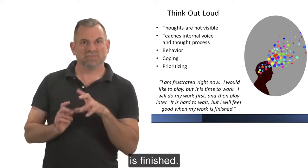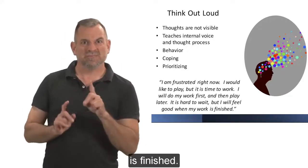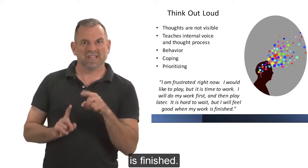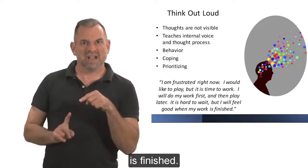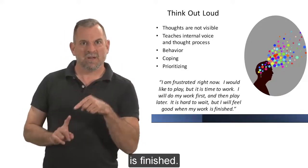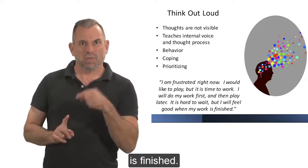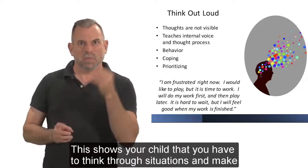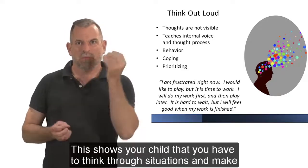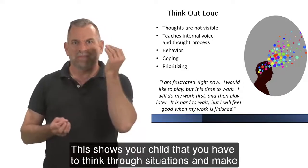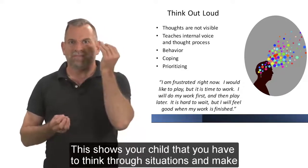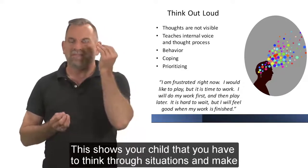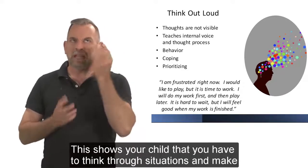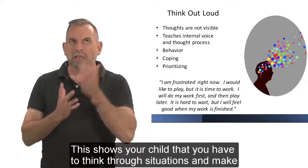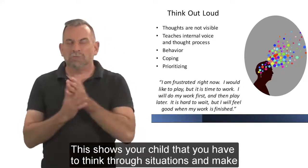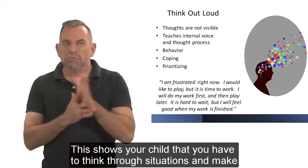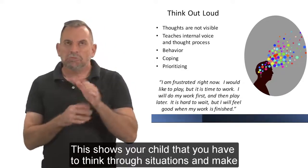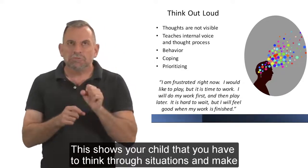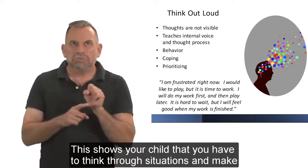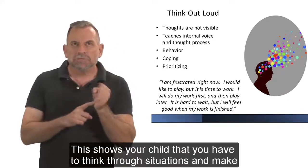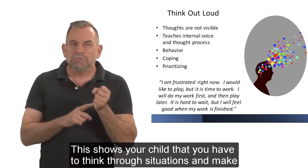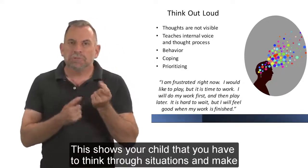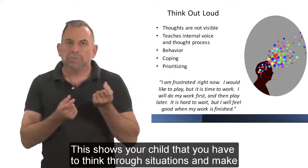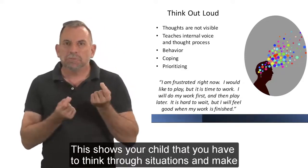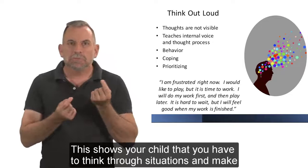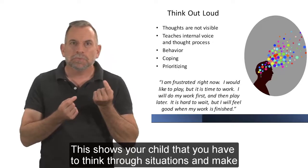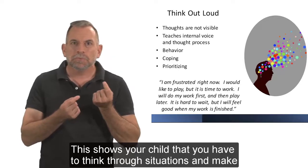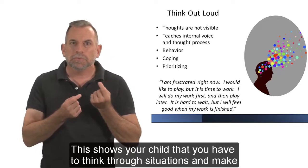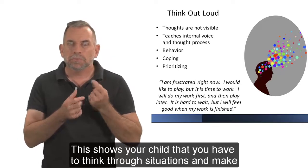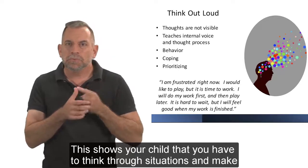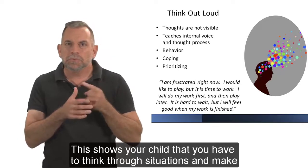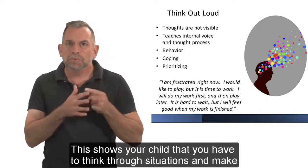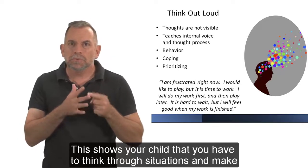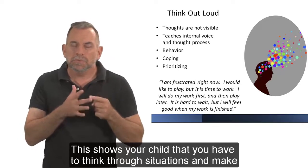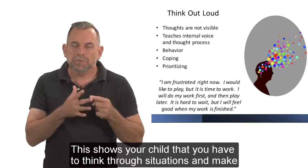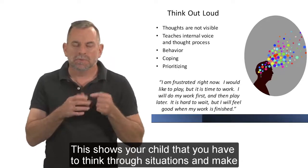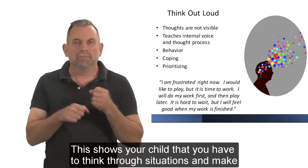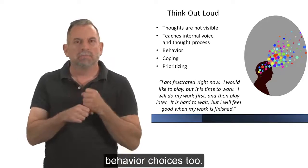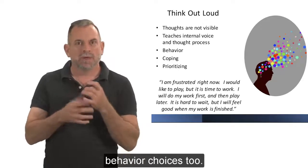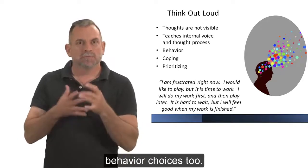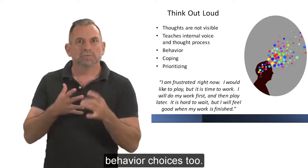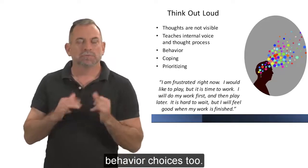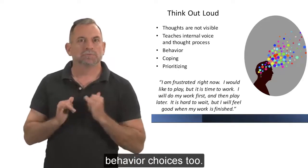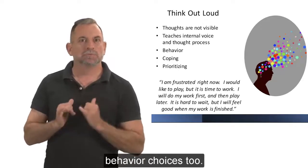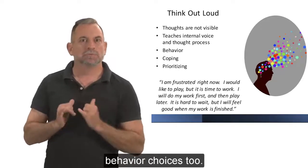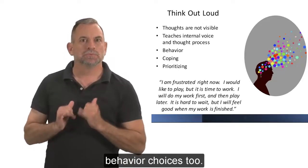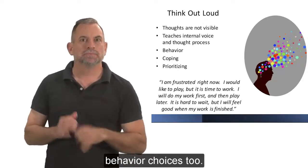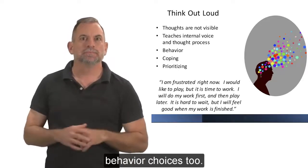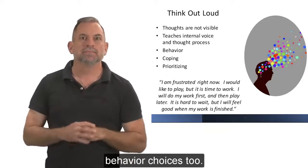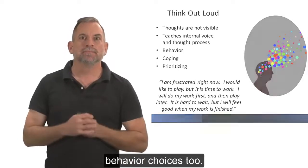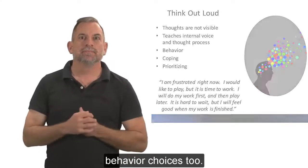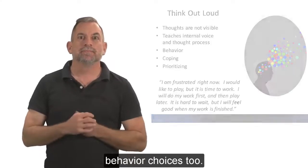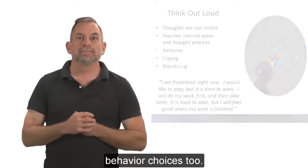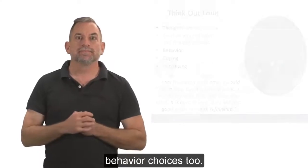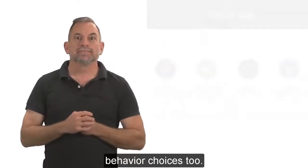This shows your child that you have to think through situations and make behavior choices too.